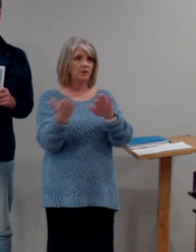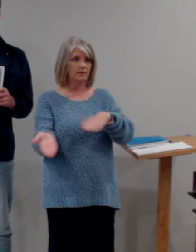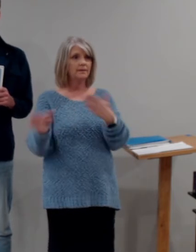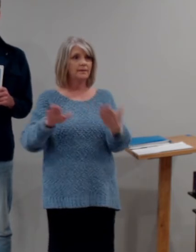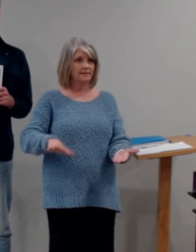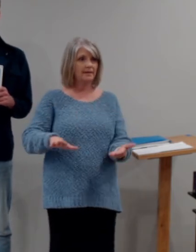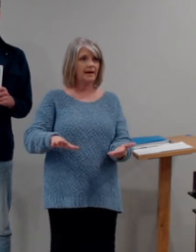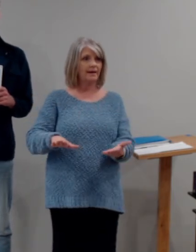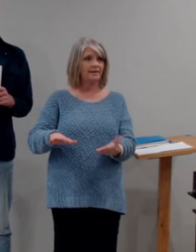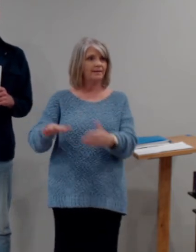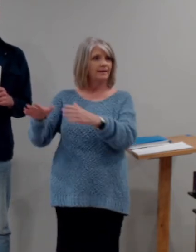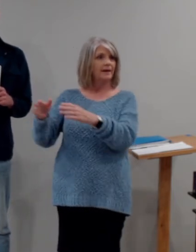sin.